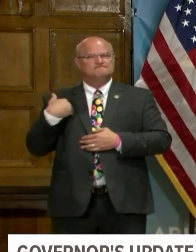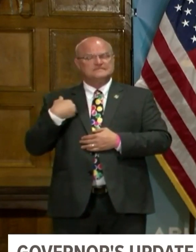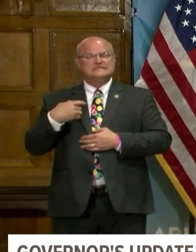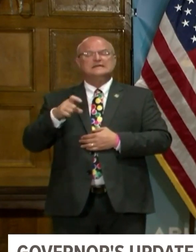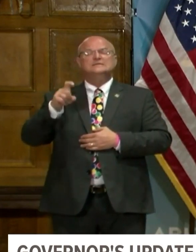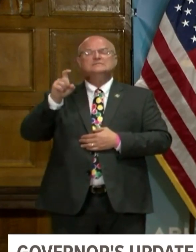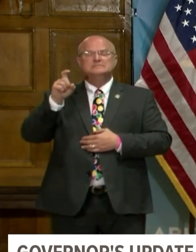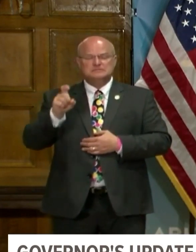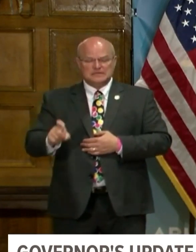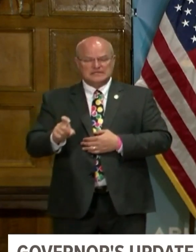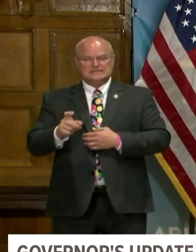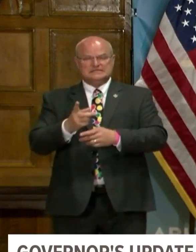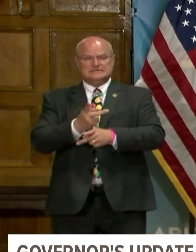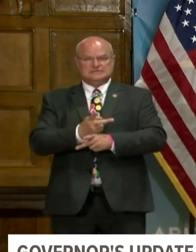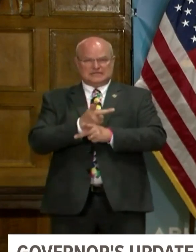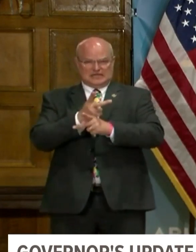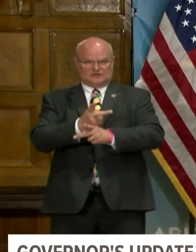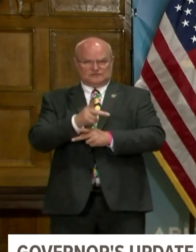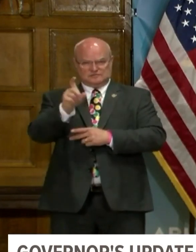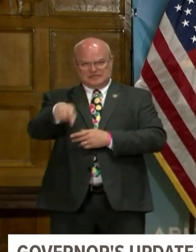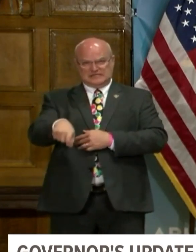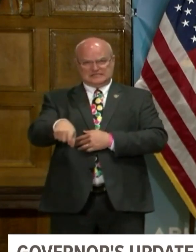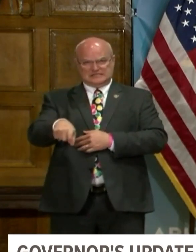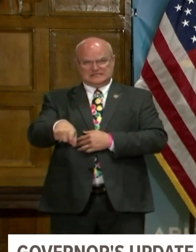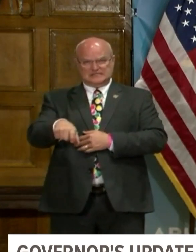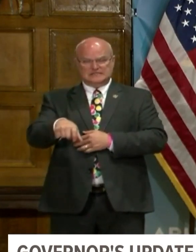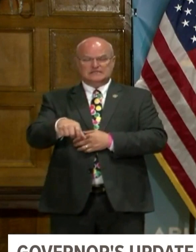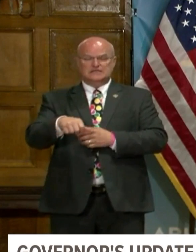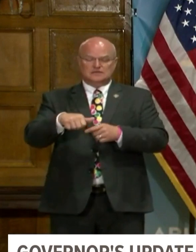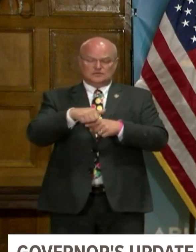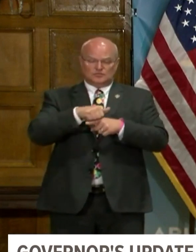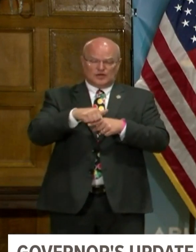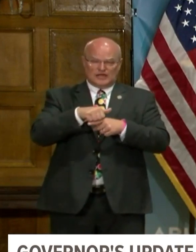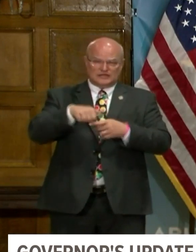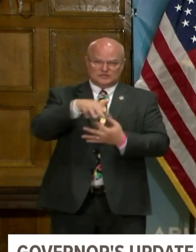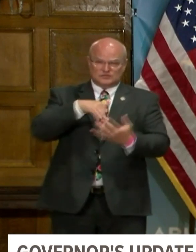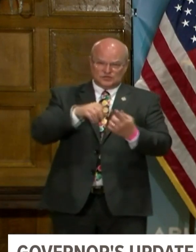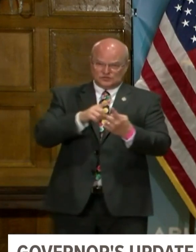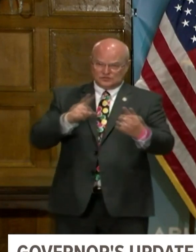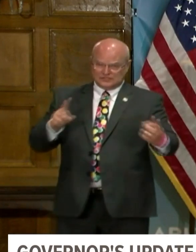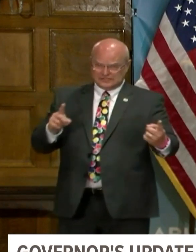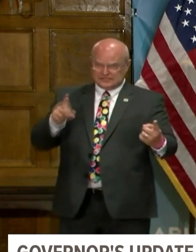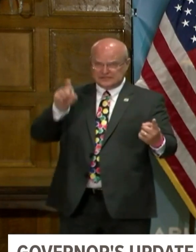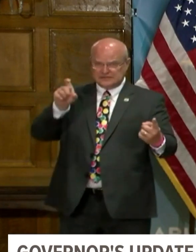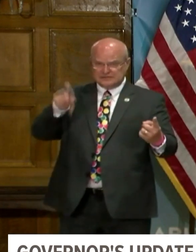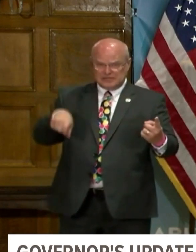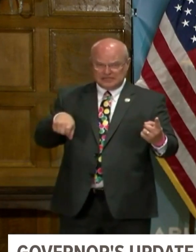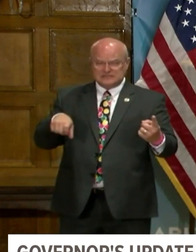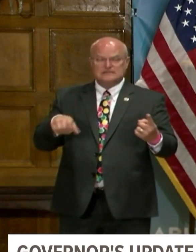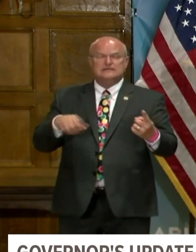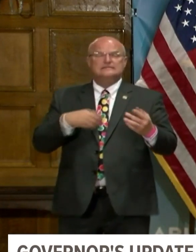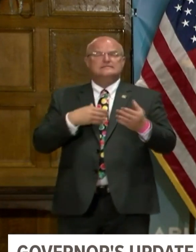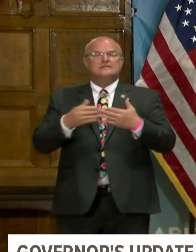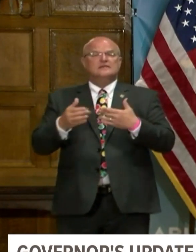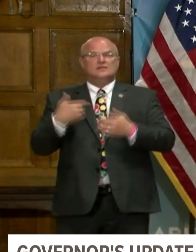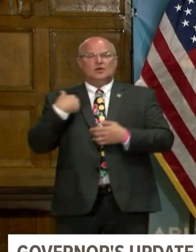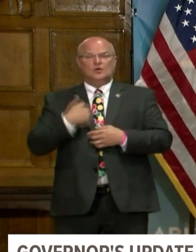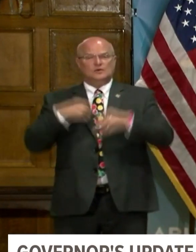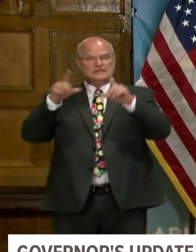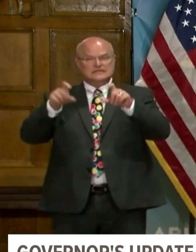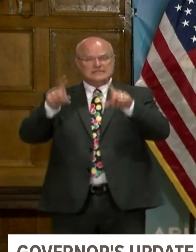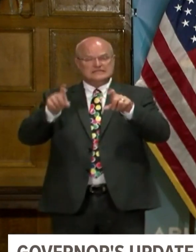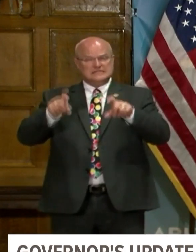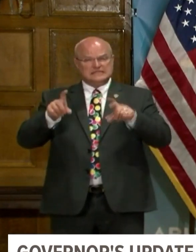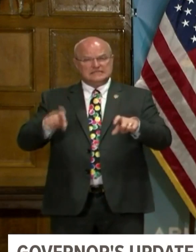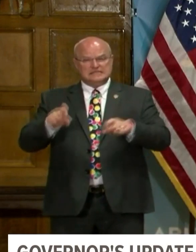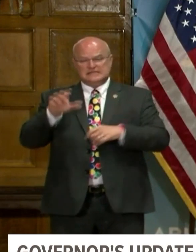have to continue to be careful, practice our social distancing, and even though we're testing a